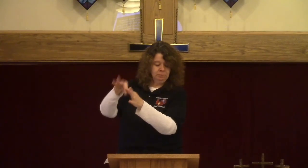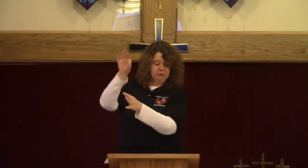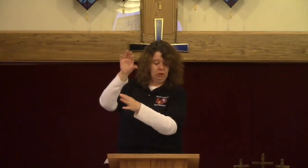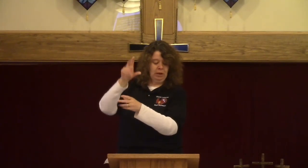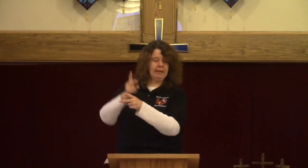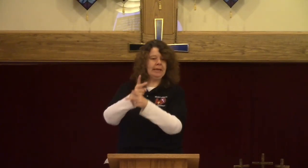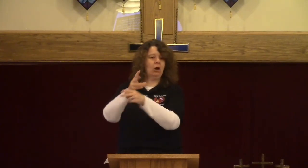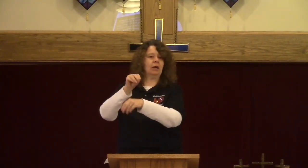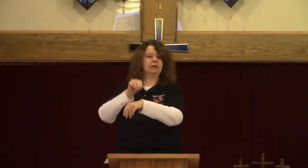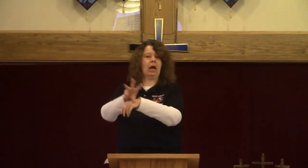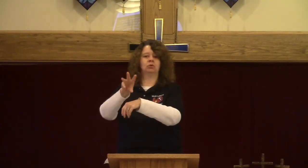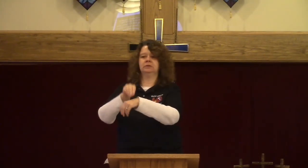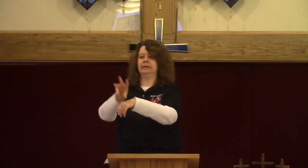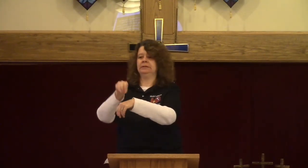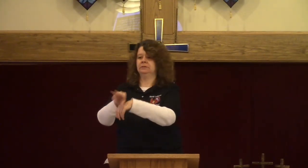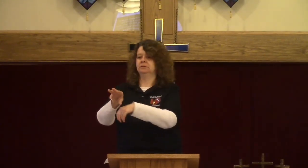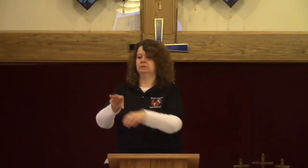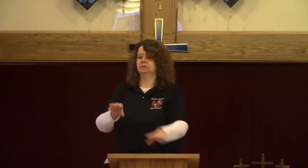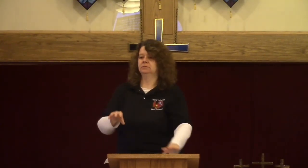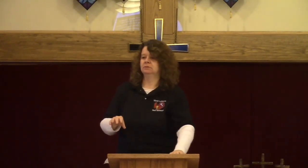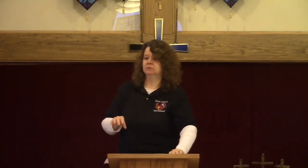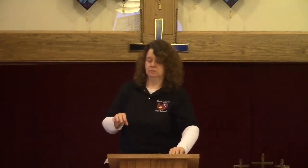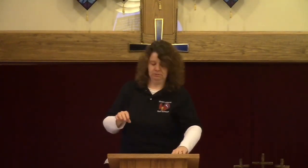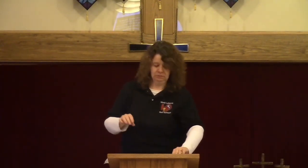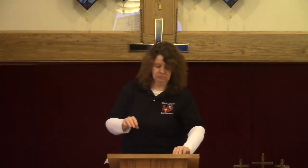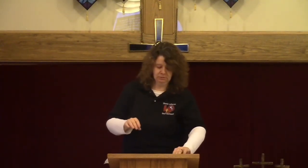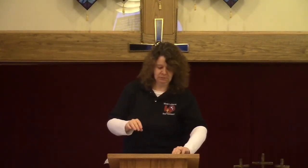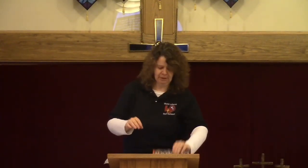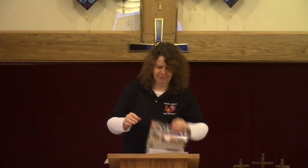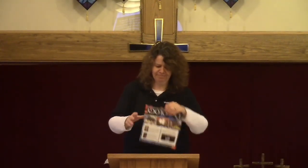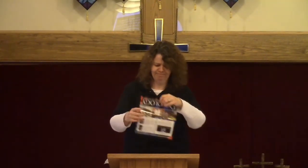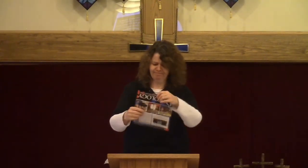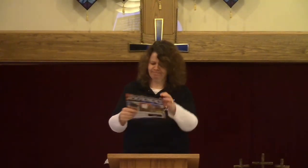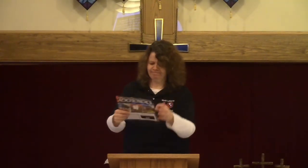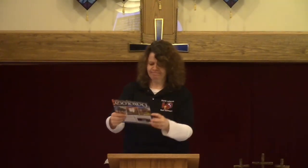it's called the Lutheran Center for Spiritual Care and Counseling.